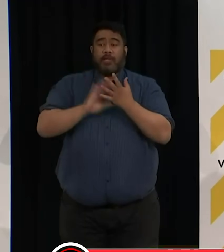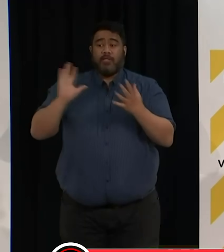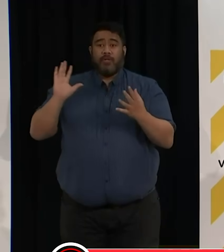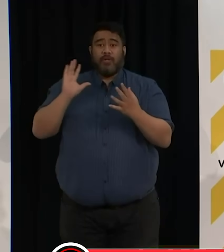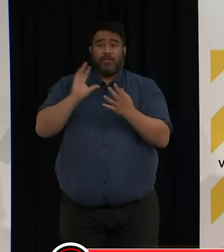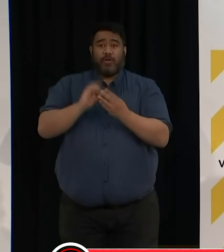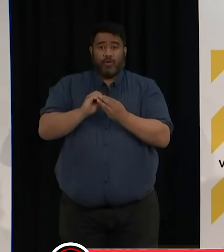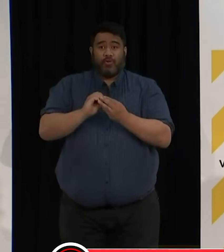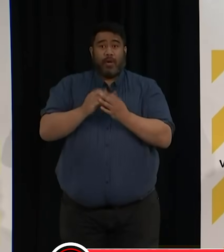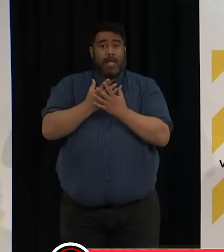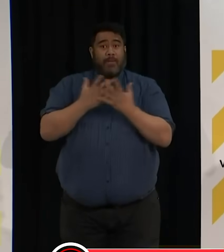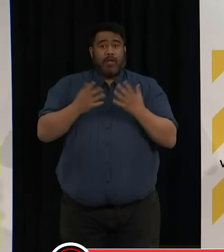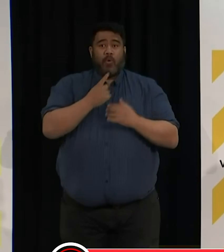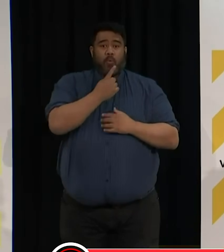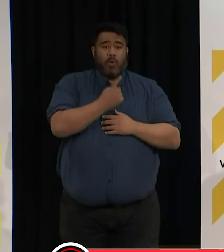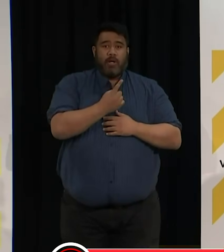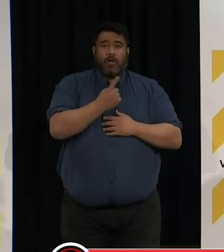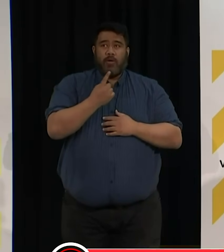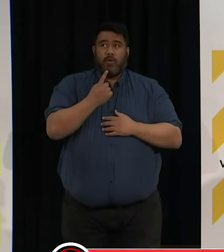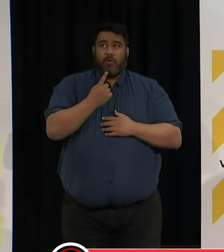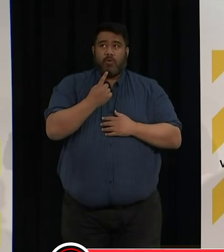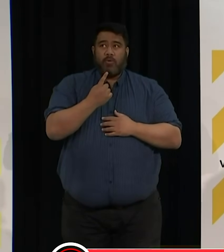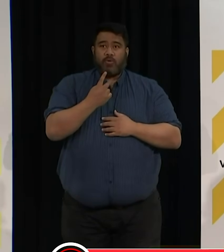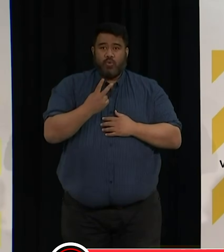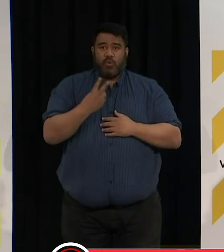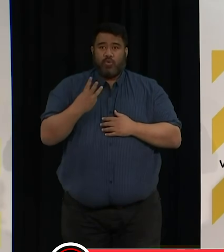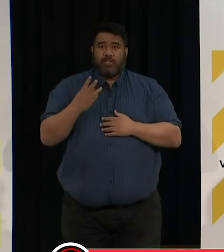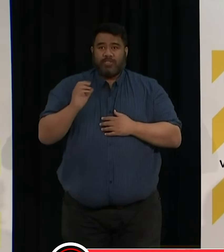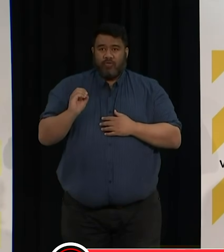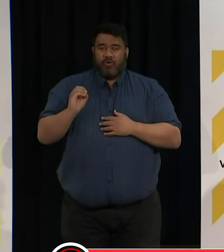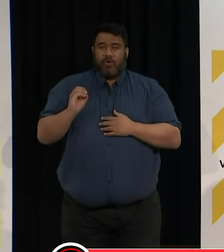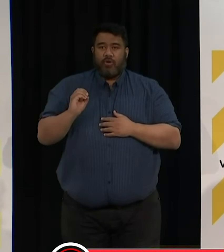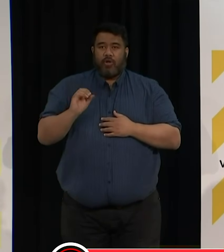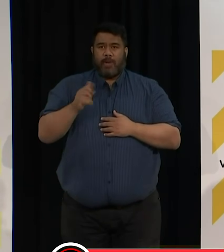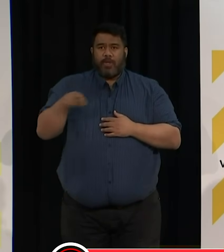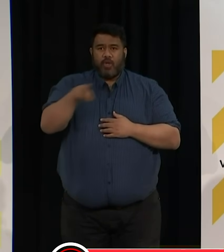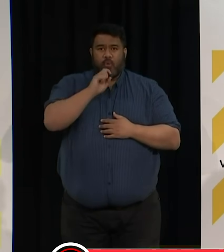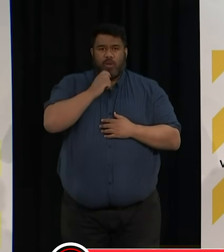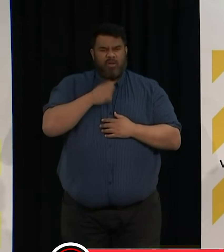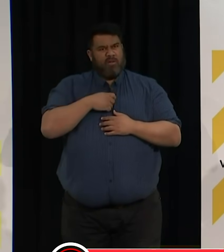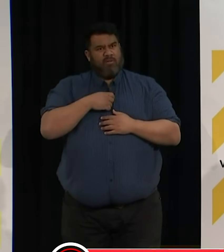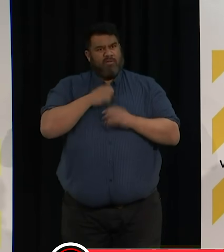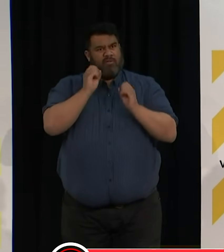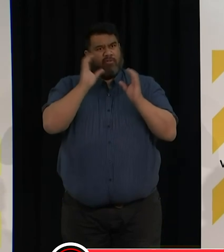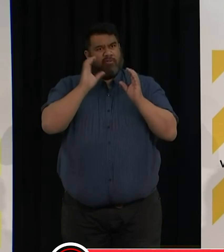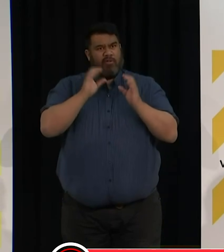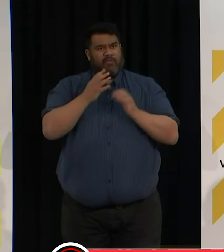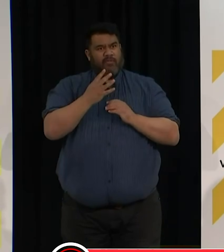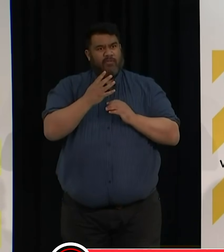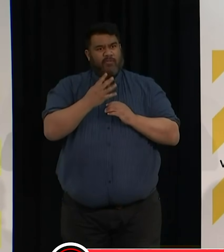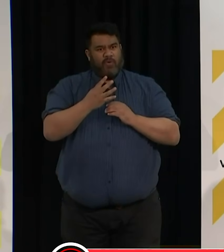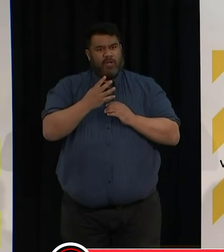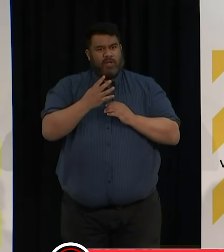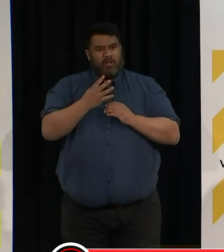of cases in this outbreak to 1,230. It won't be lost on you that this is the largest number of cases we've had for